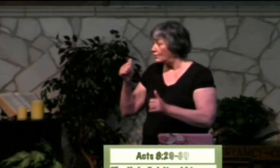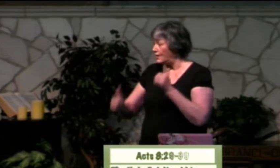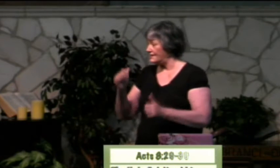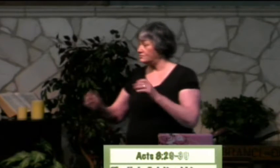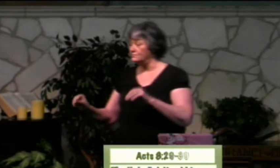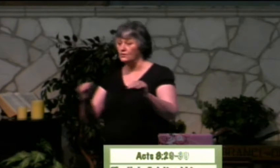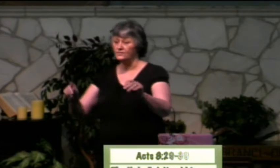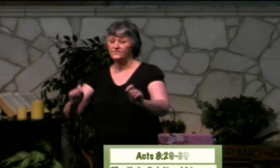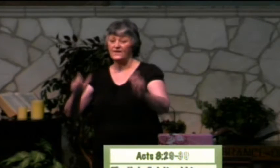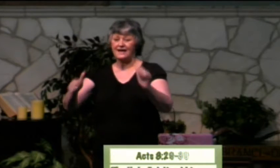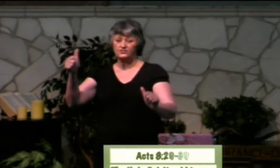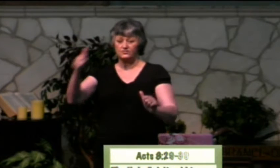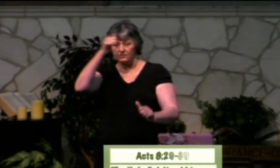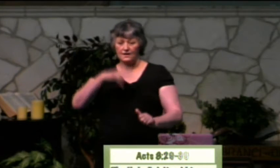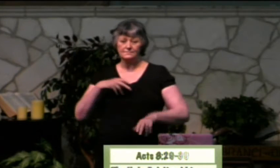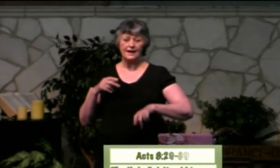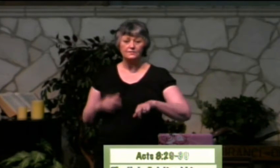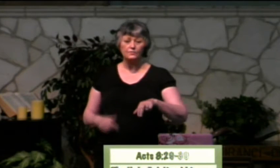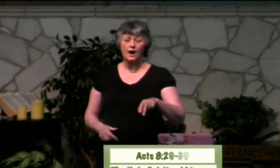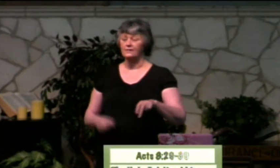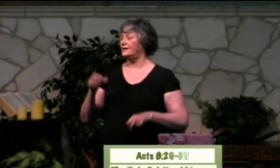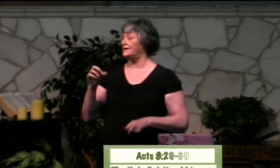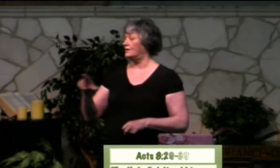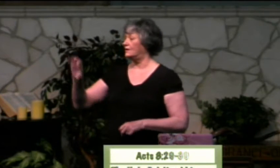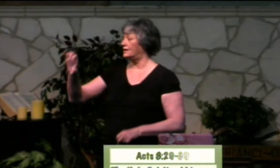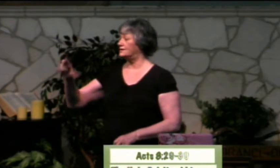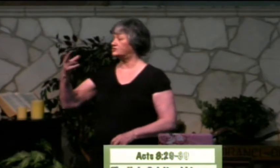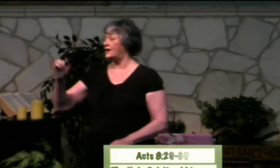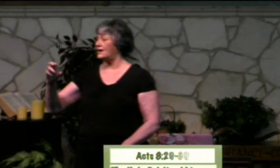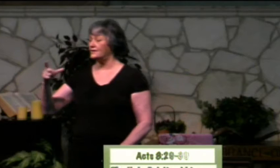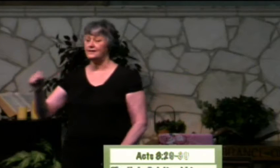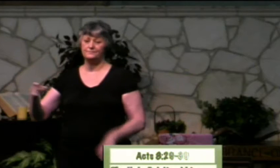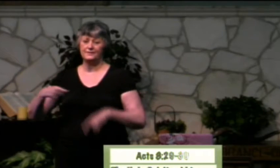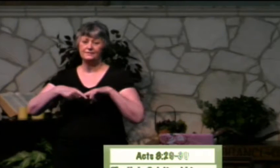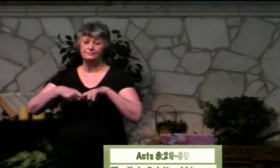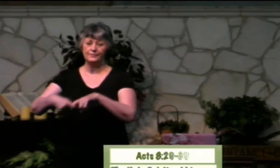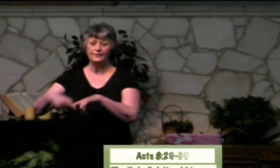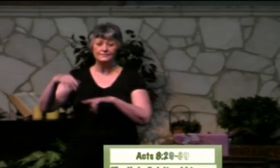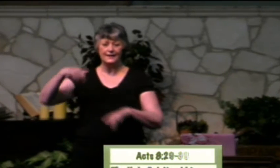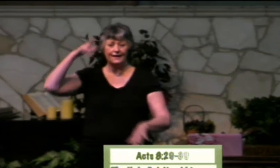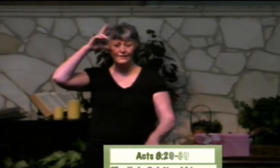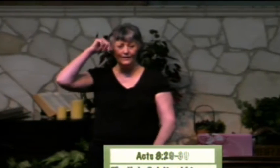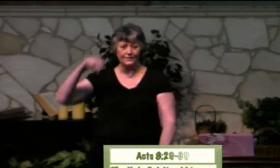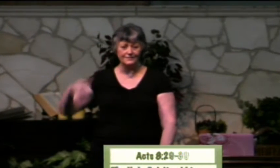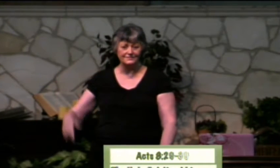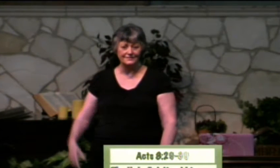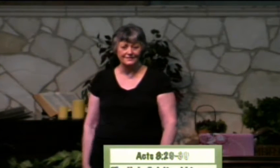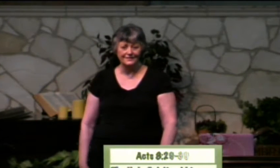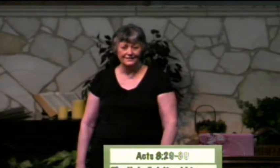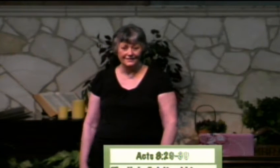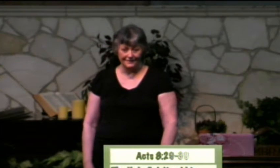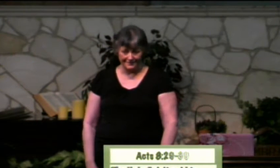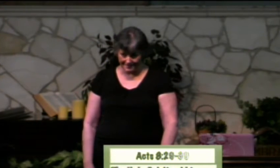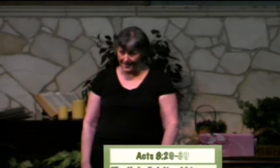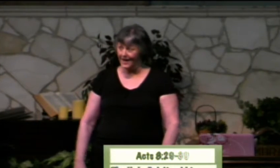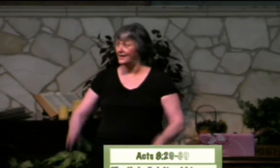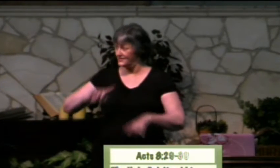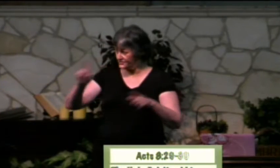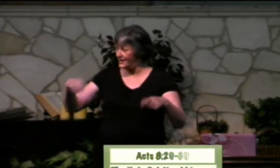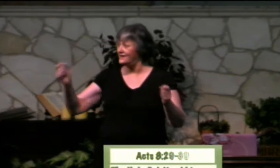which moves faster, a man walking or a chariot being pulled by a horse? Yeah, the chariot